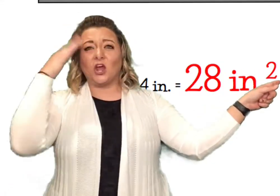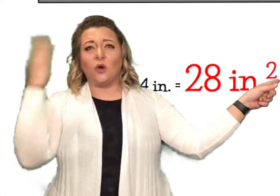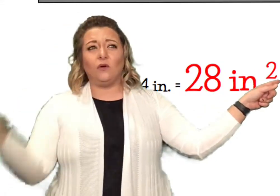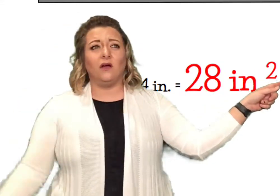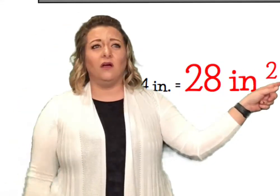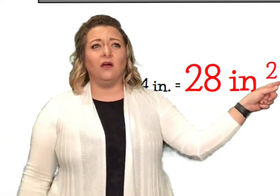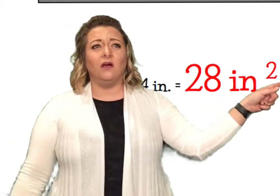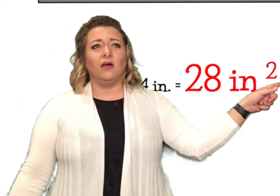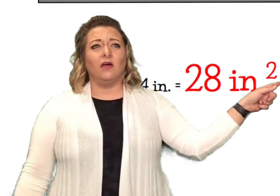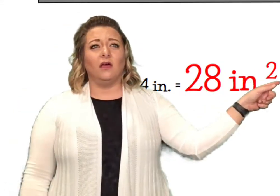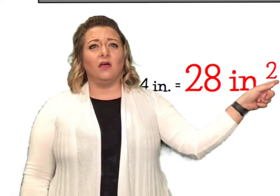know?